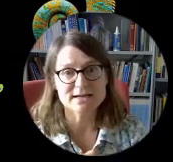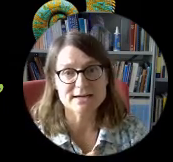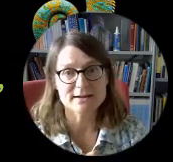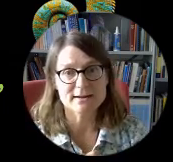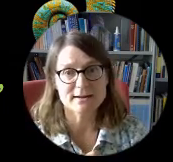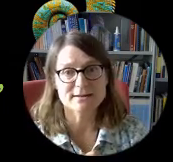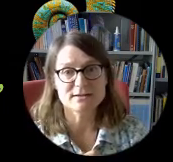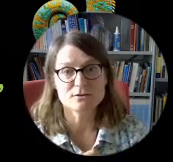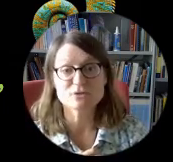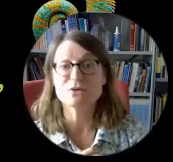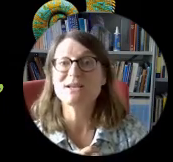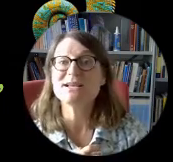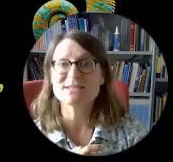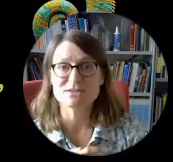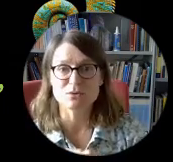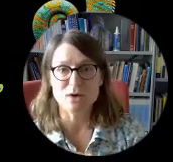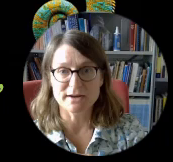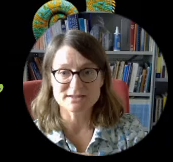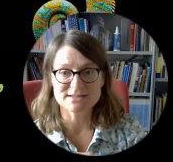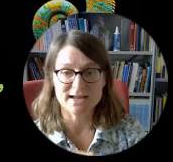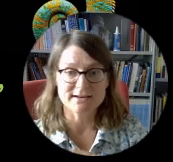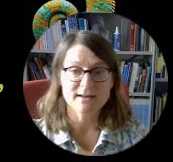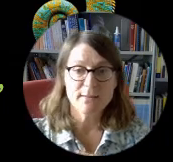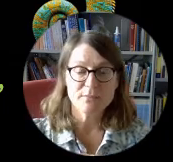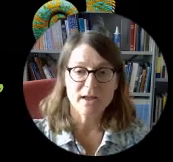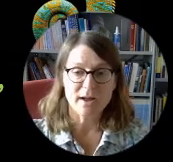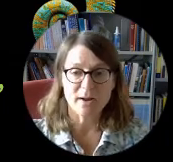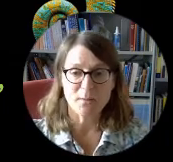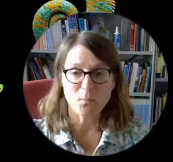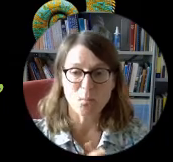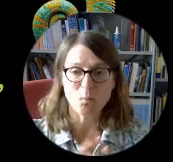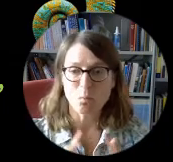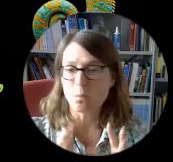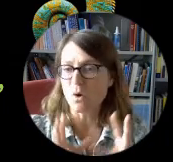and not so easy to understand